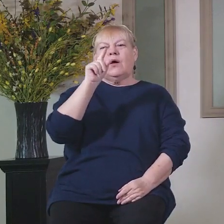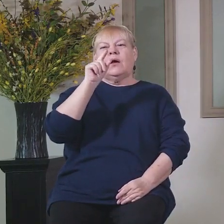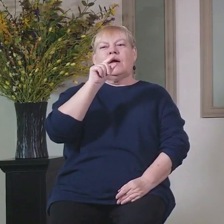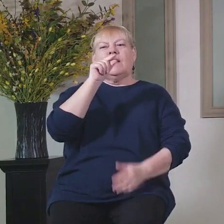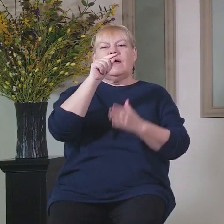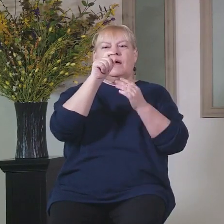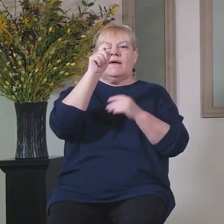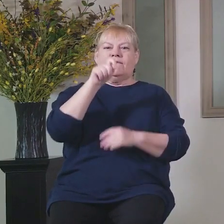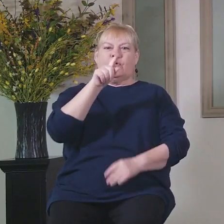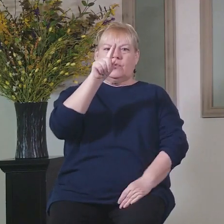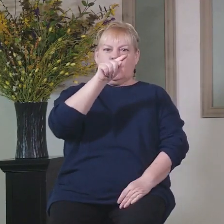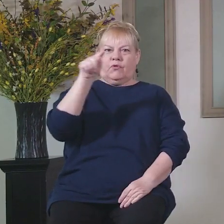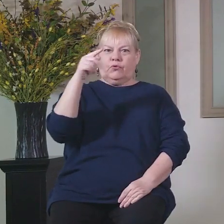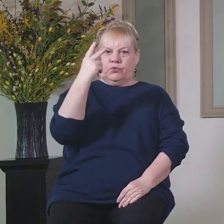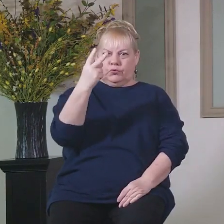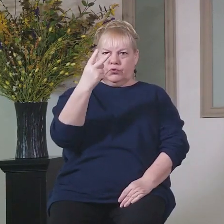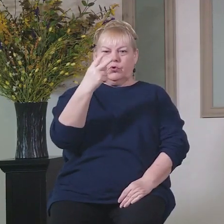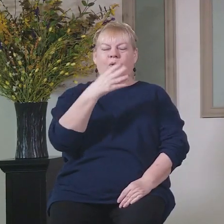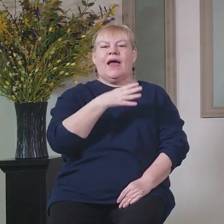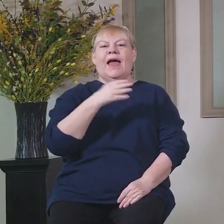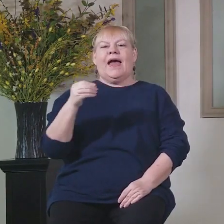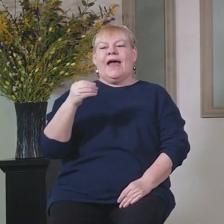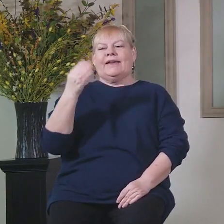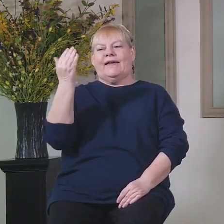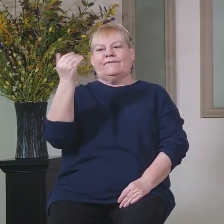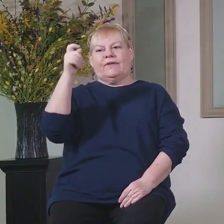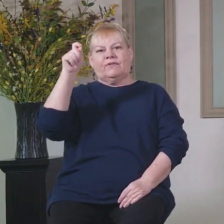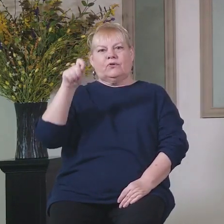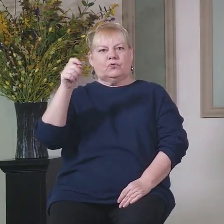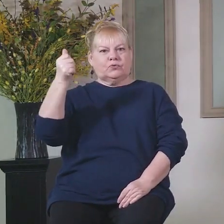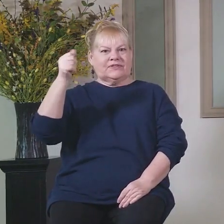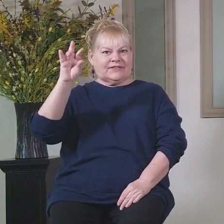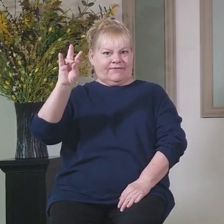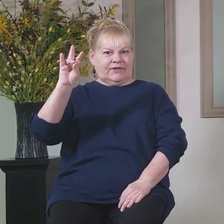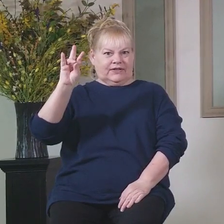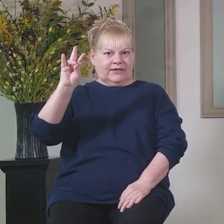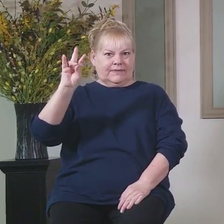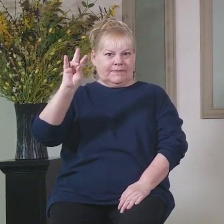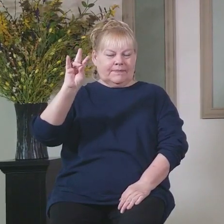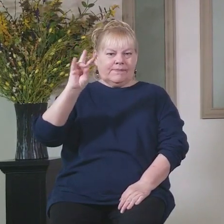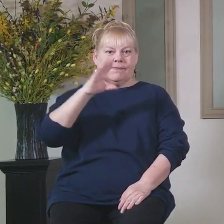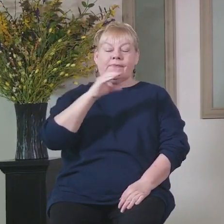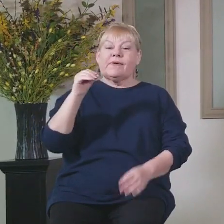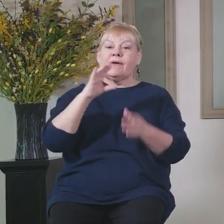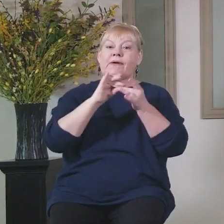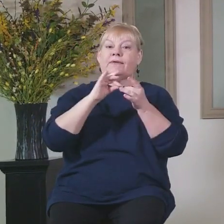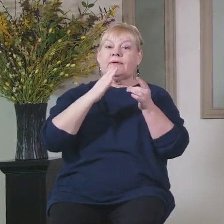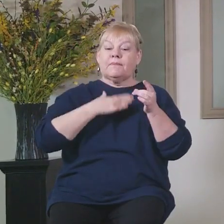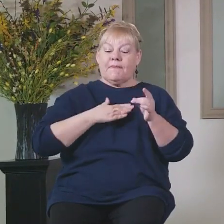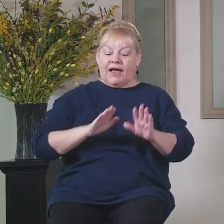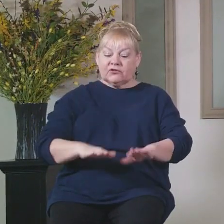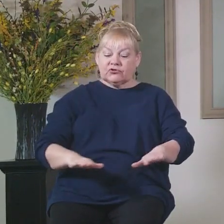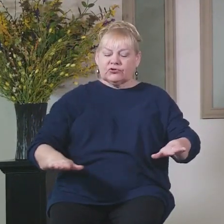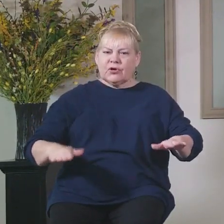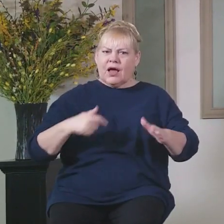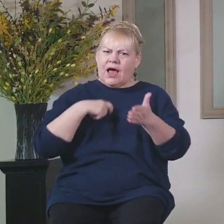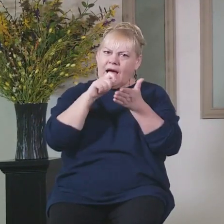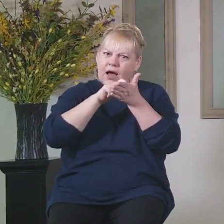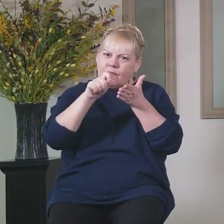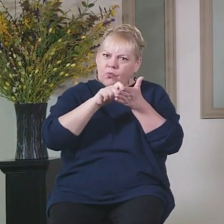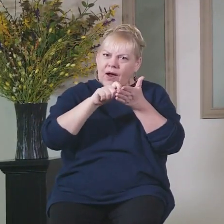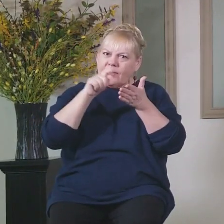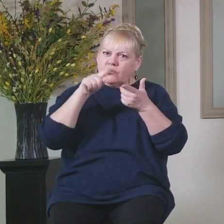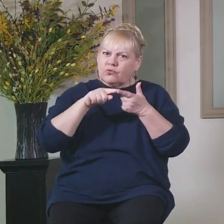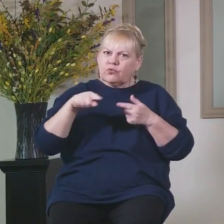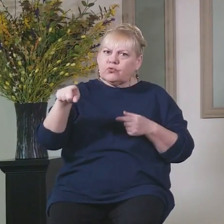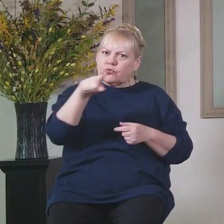2, and then followed up by 15 through 17. And he says, "My little children, I am writing these